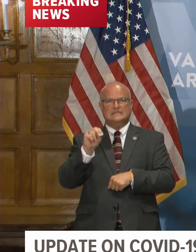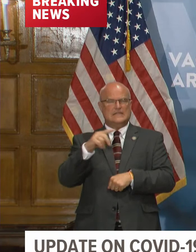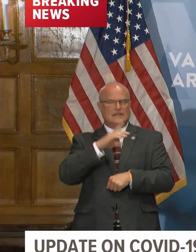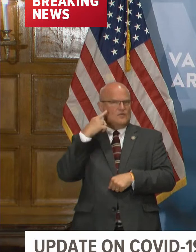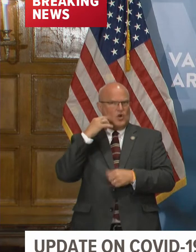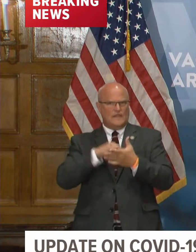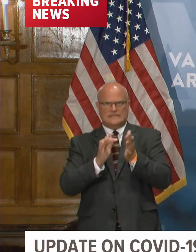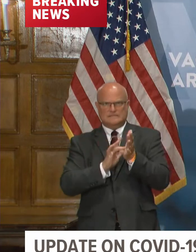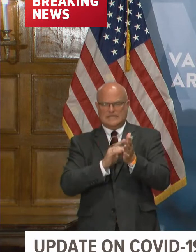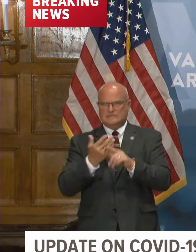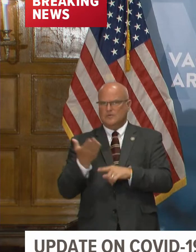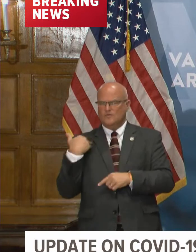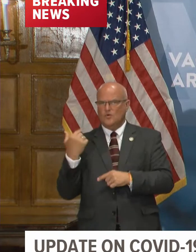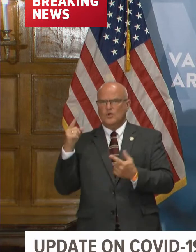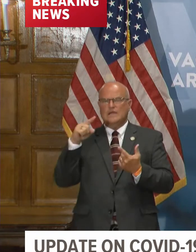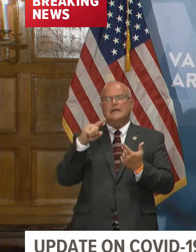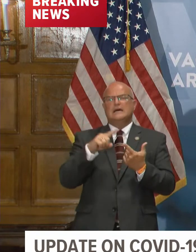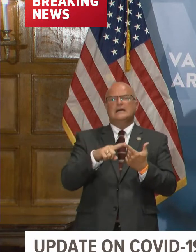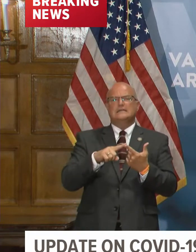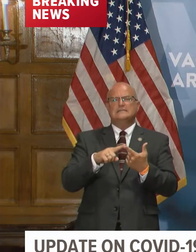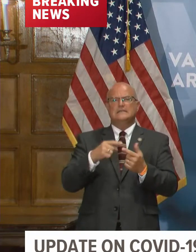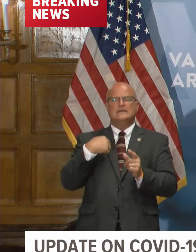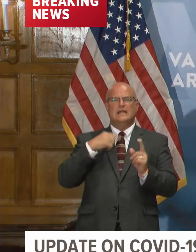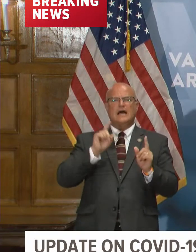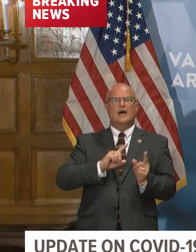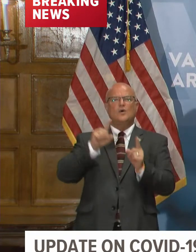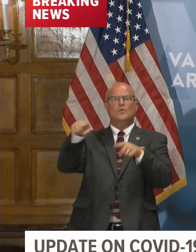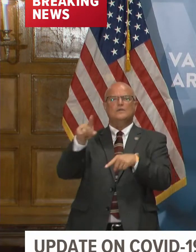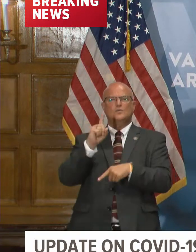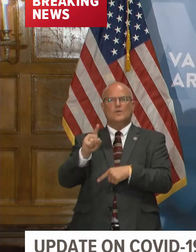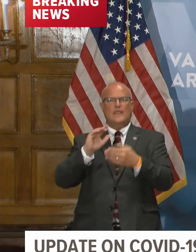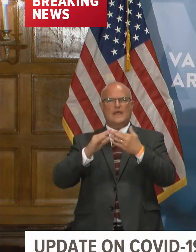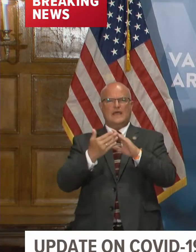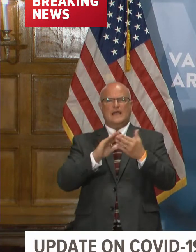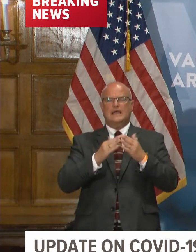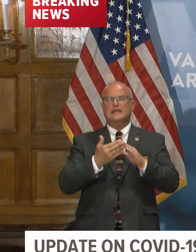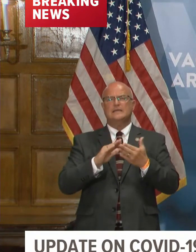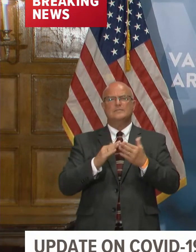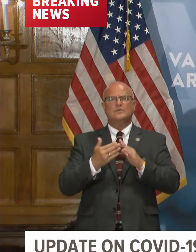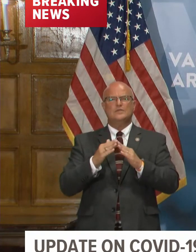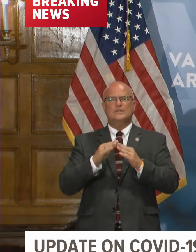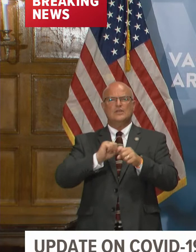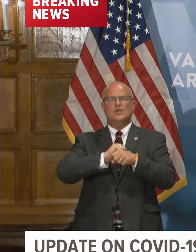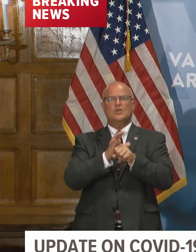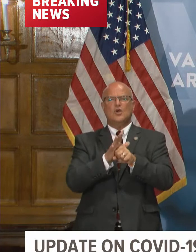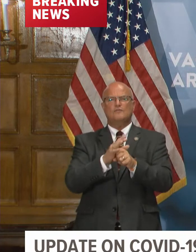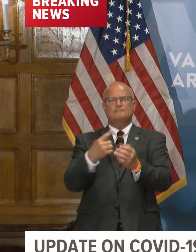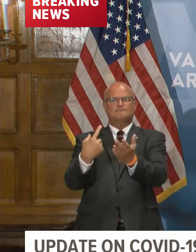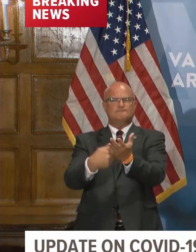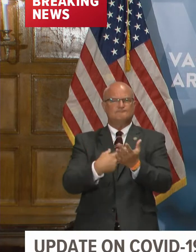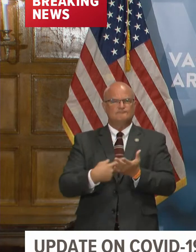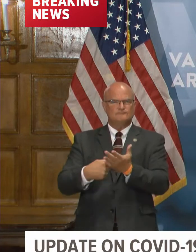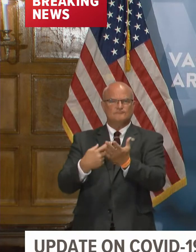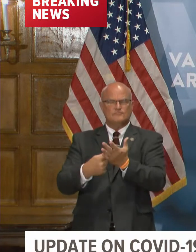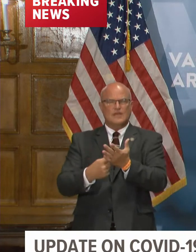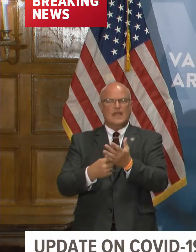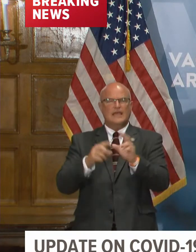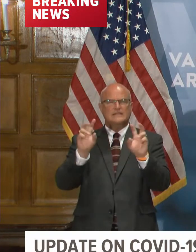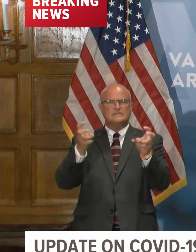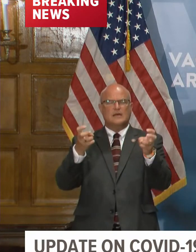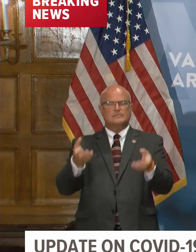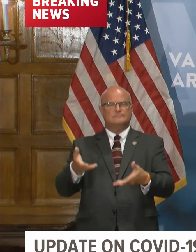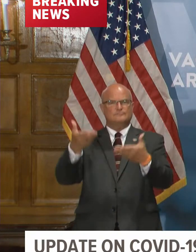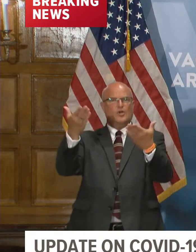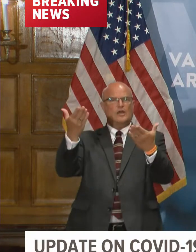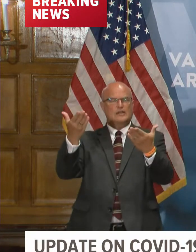of ivermectin until I went to one of our community COVID conversations, and the topic was